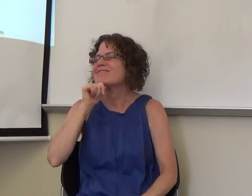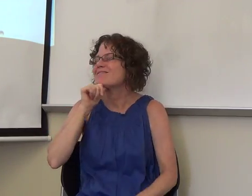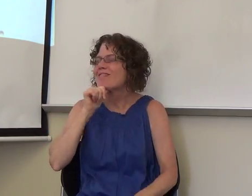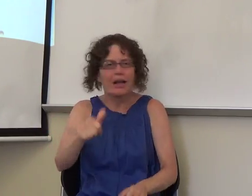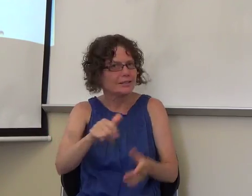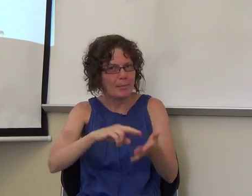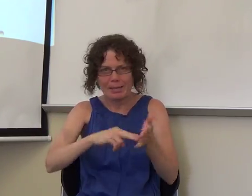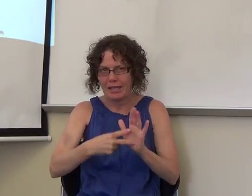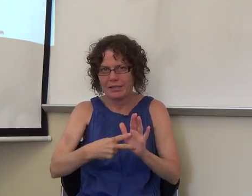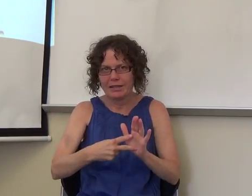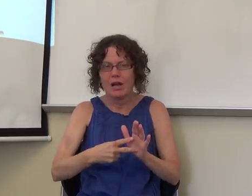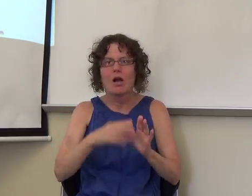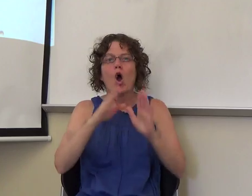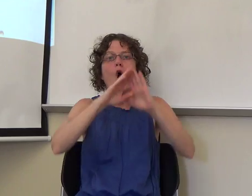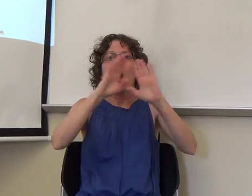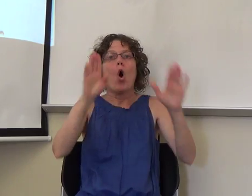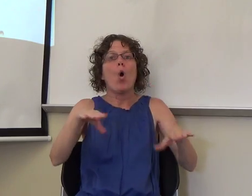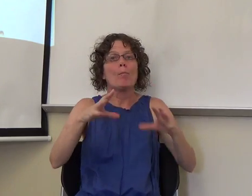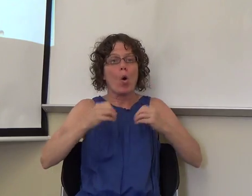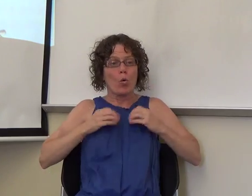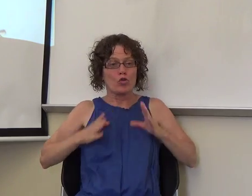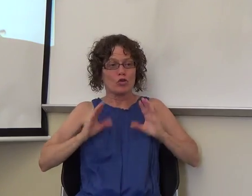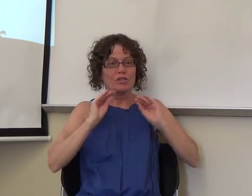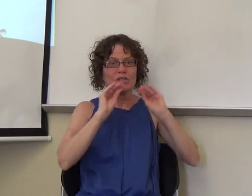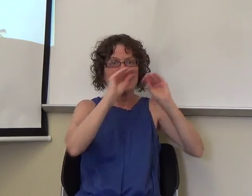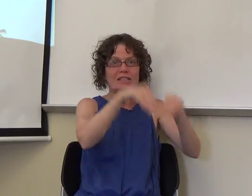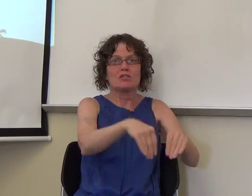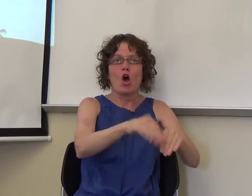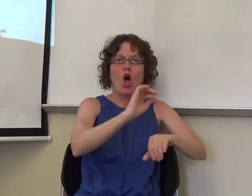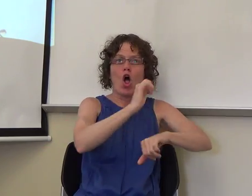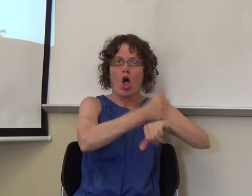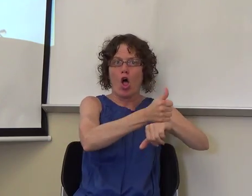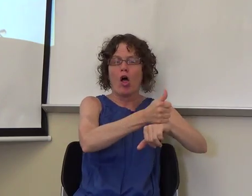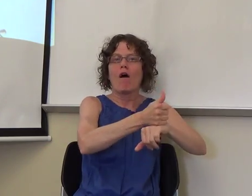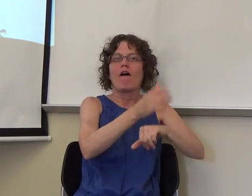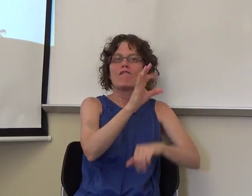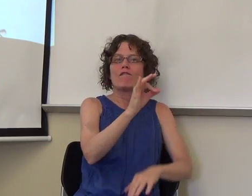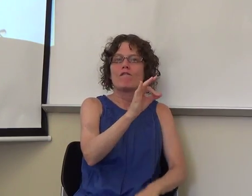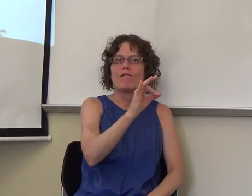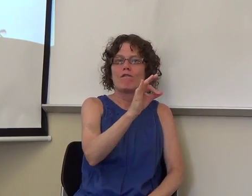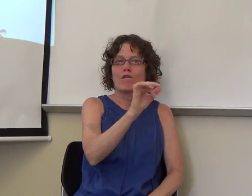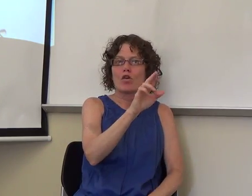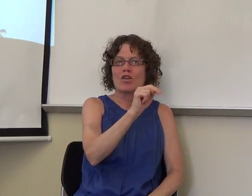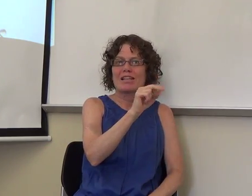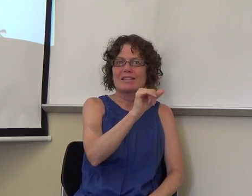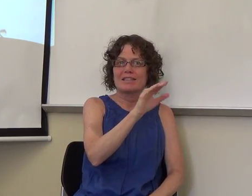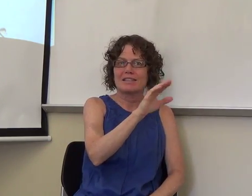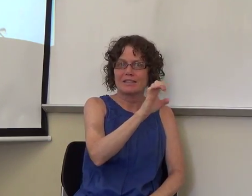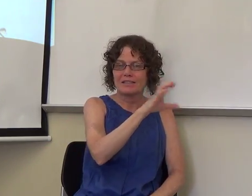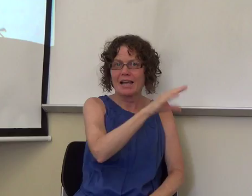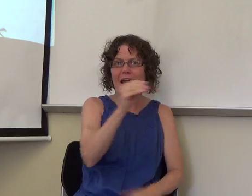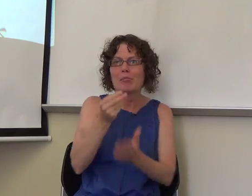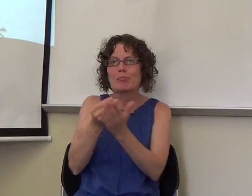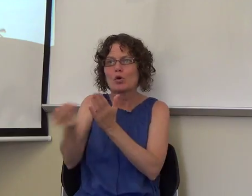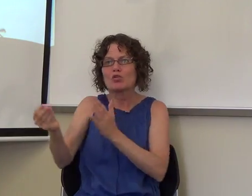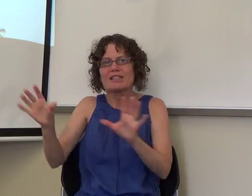Homeowners install furnaces and purchase decorative as opposed to